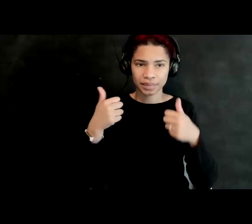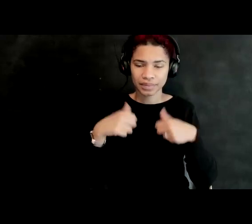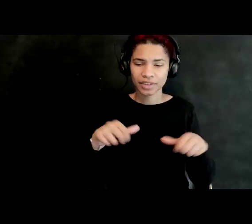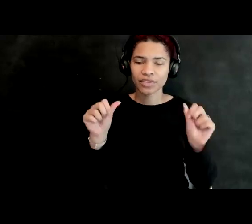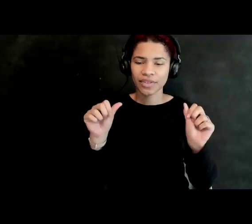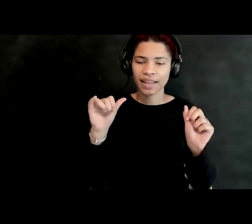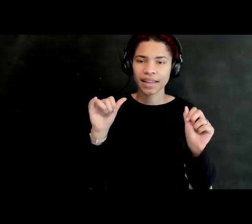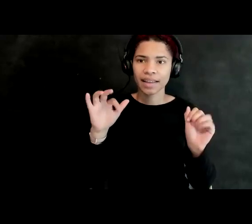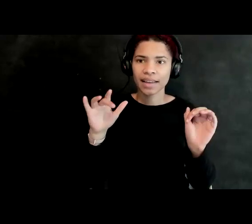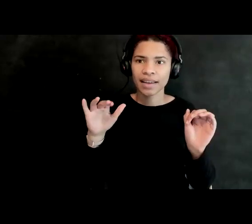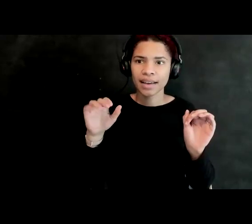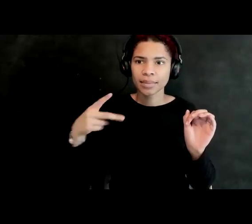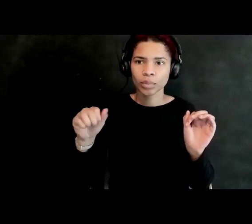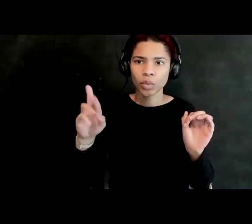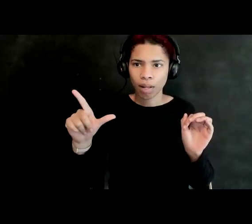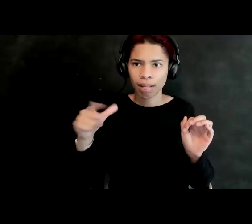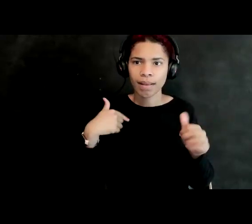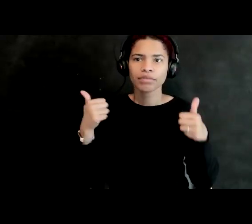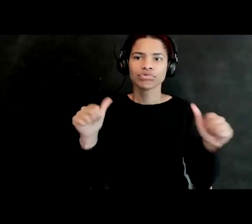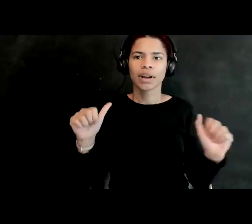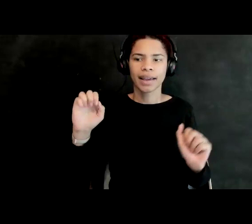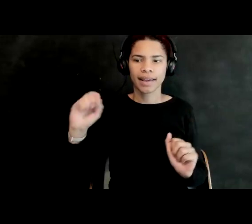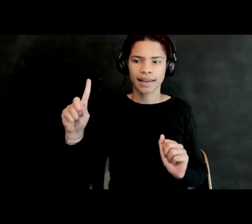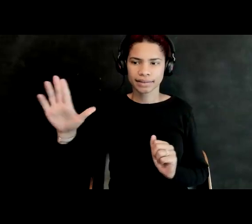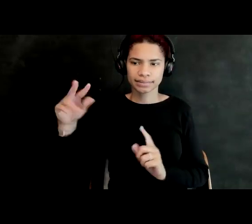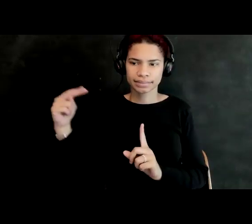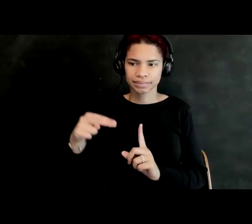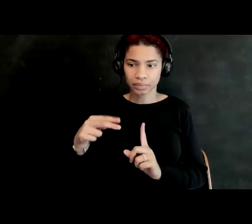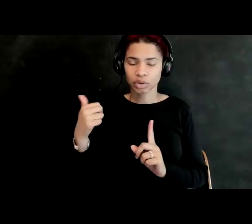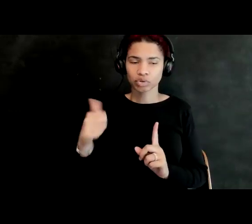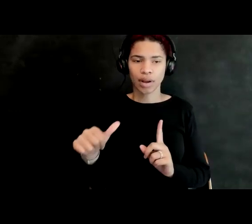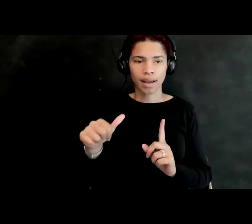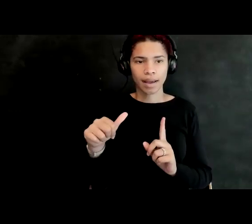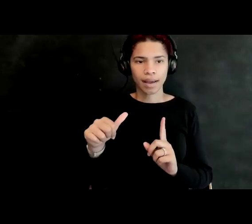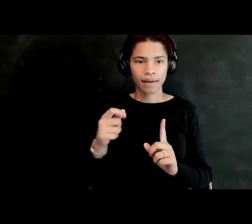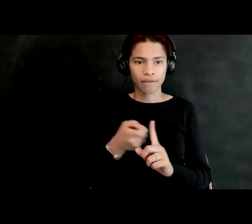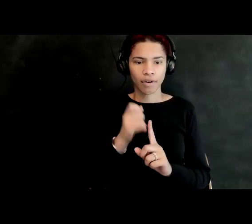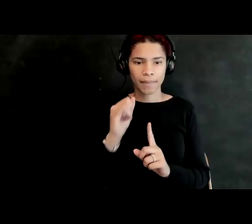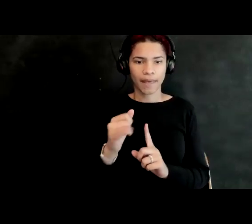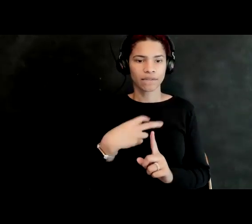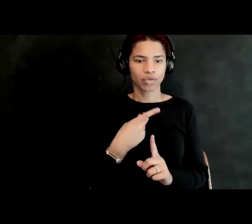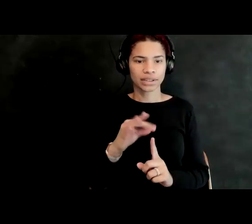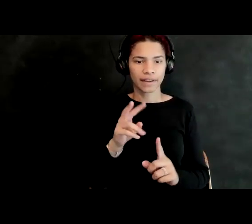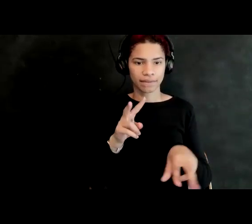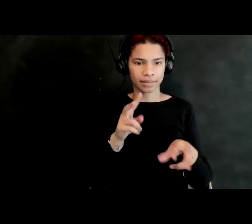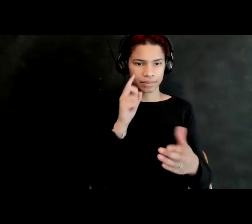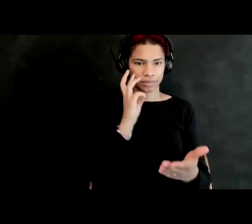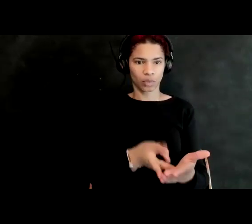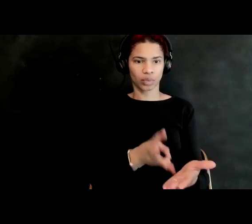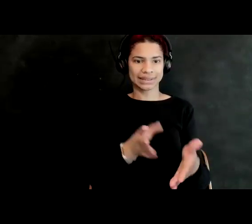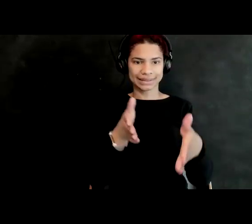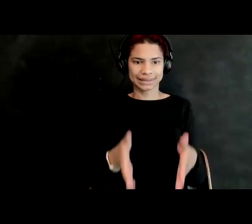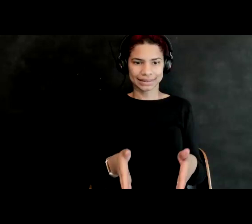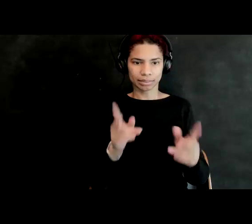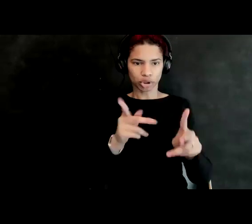Ed suggested, writing something in the voice of a bystander who's witnessed